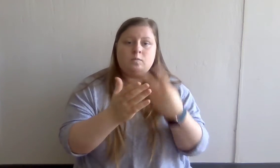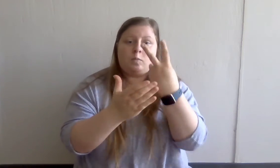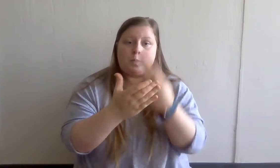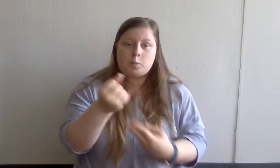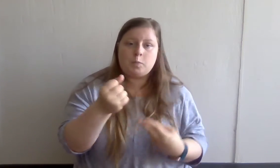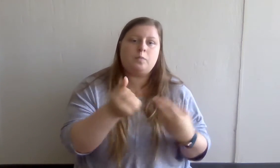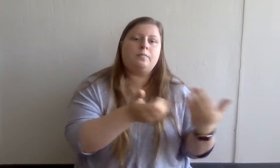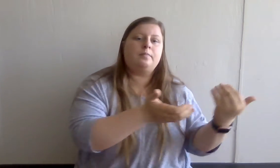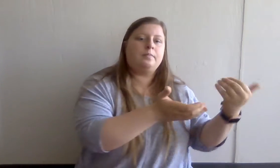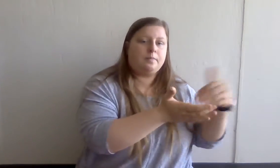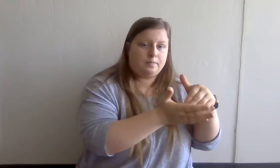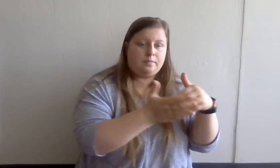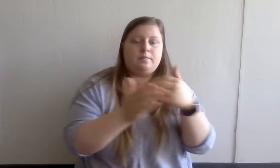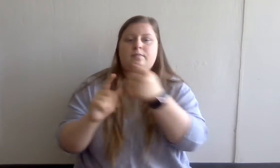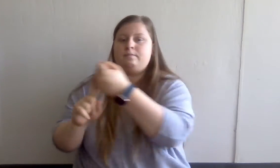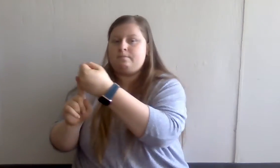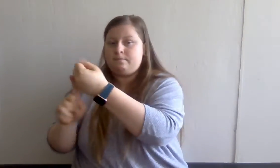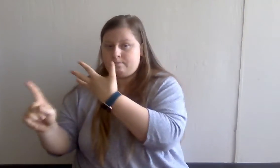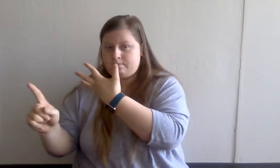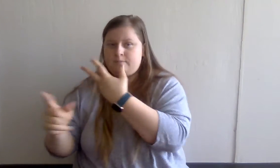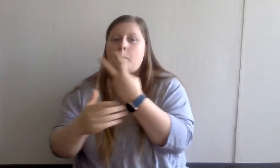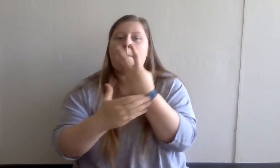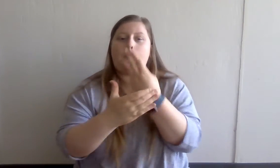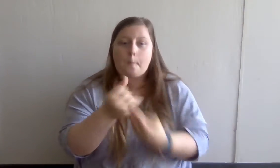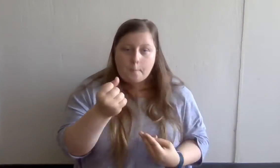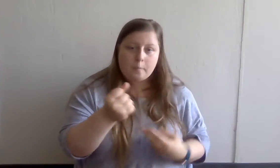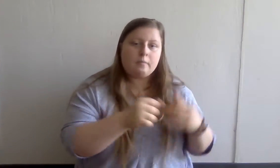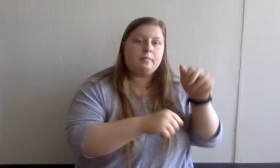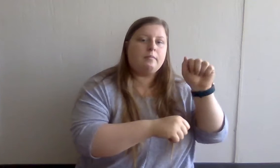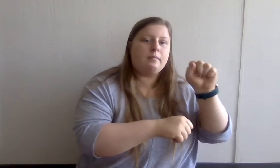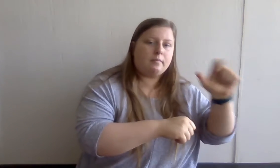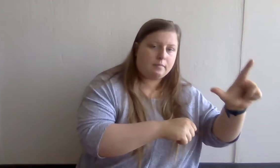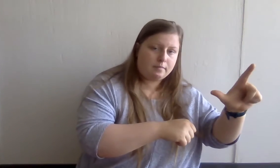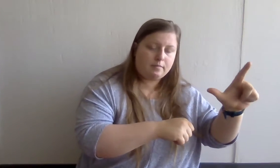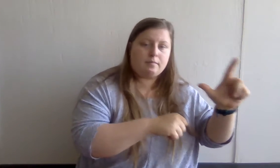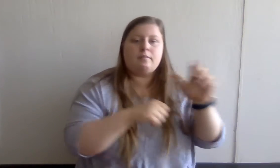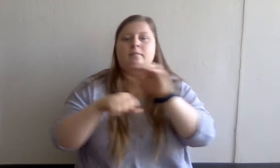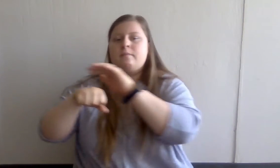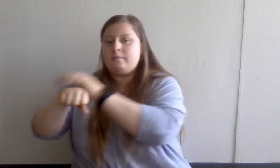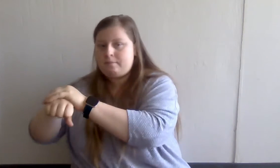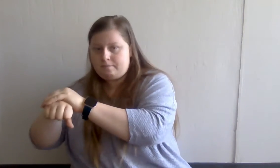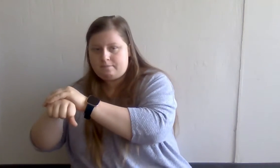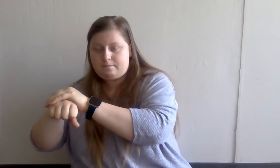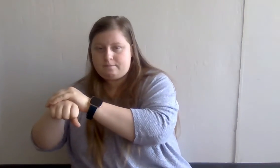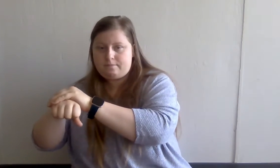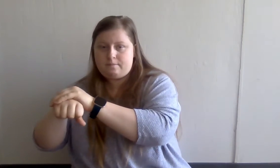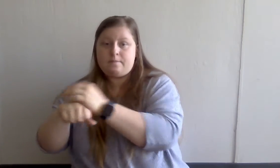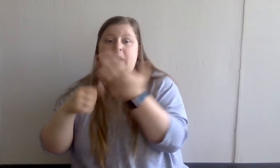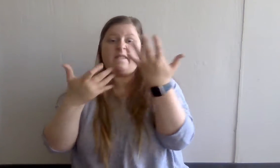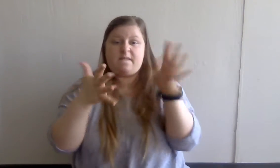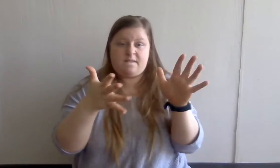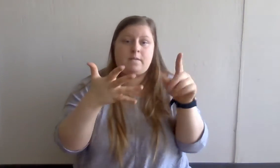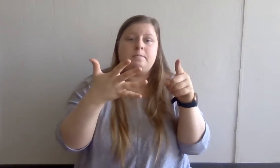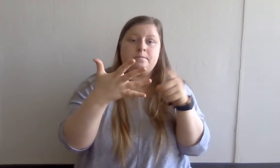Afterwards, we will look at text examples of recast and expansions, both for ASL and